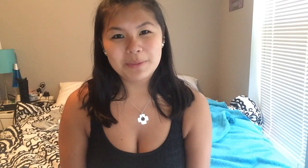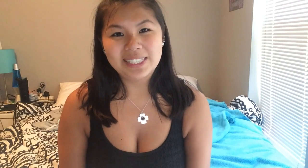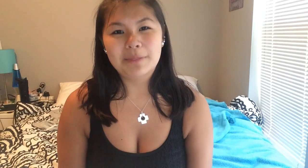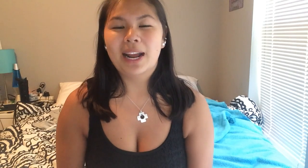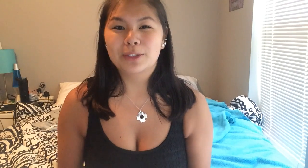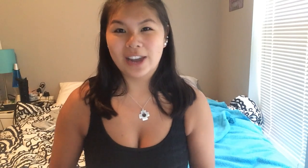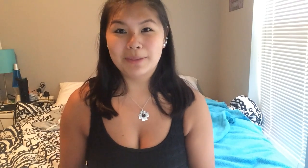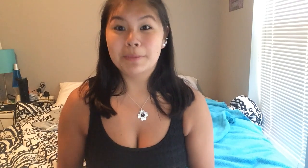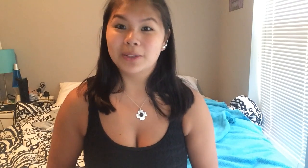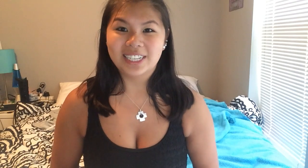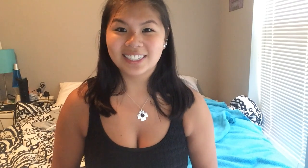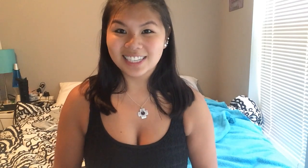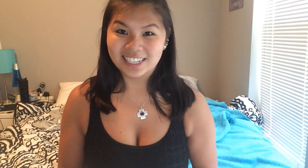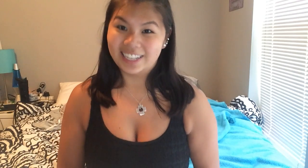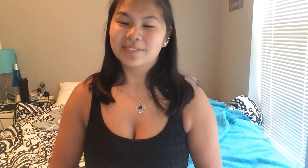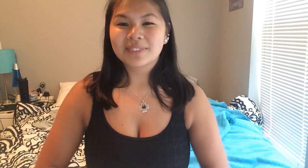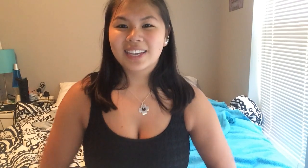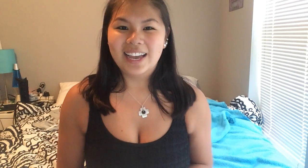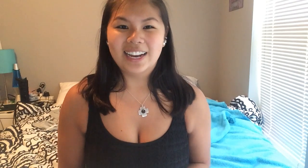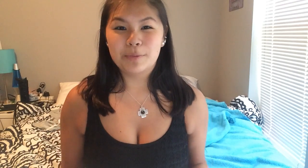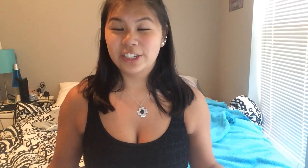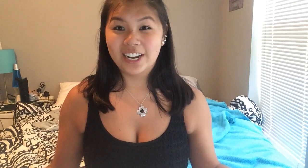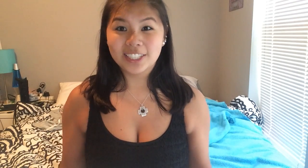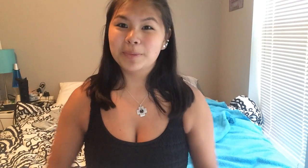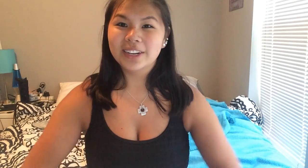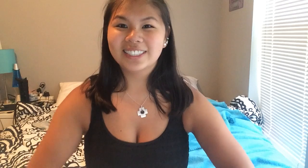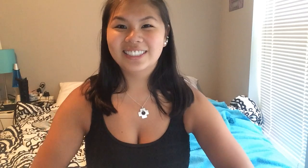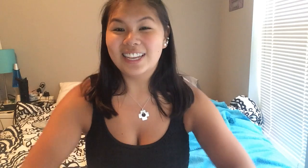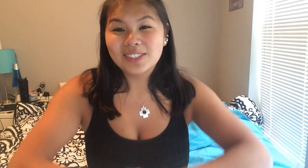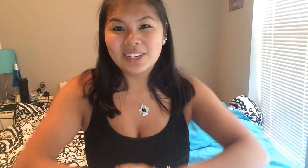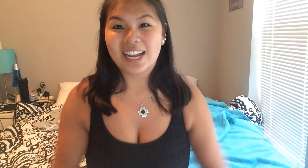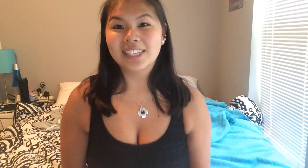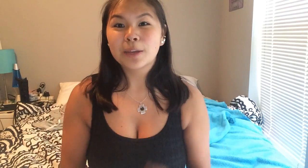busy, but I will try to be posting consistently. And I appreciate all the support. Thank you so much, guys.